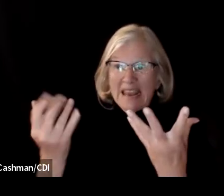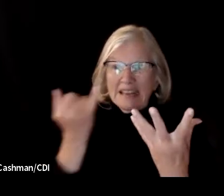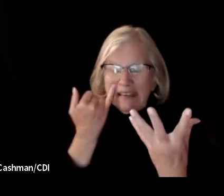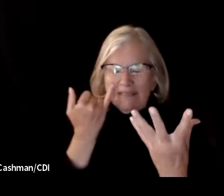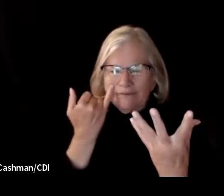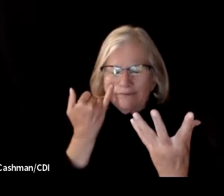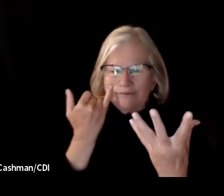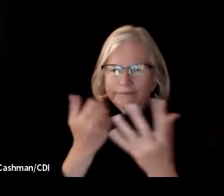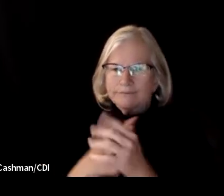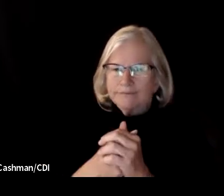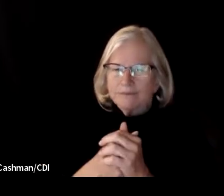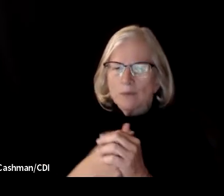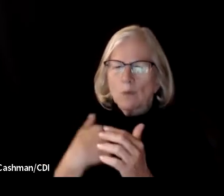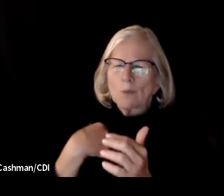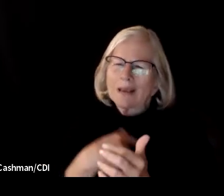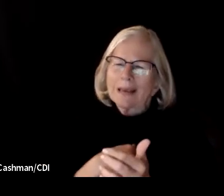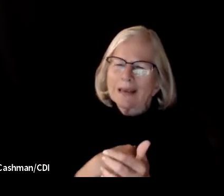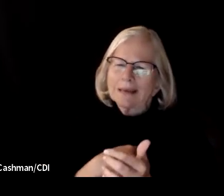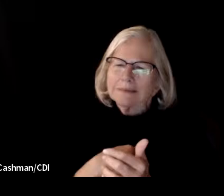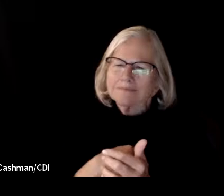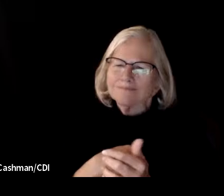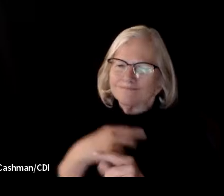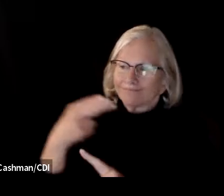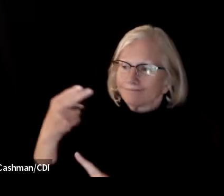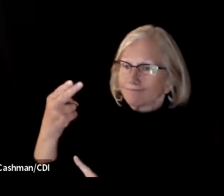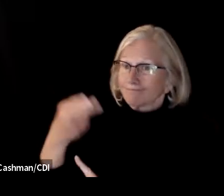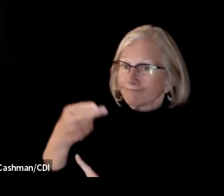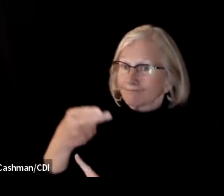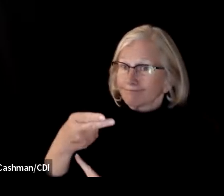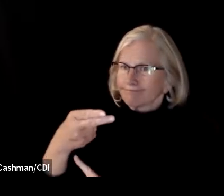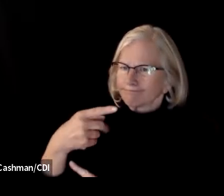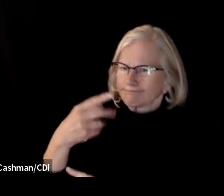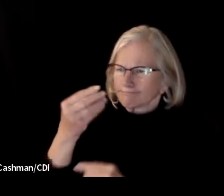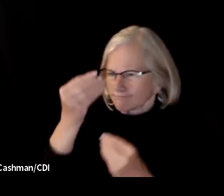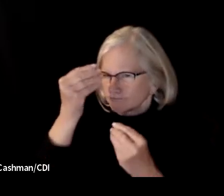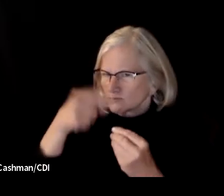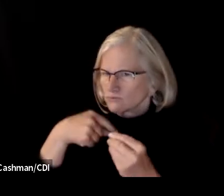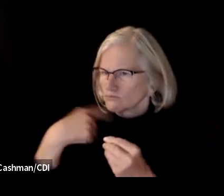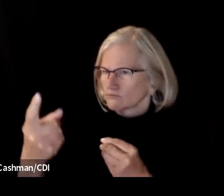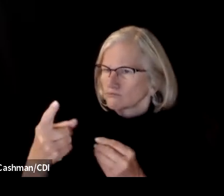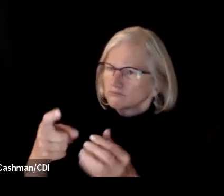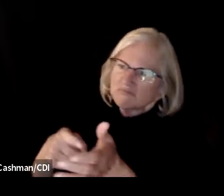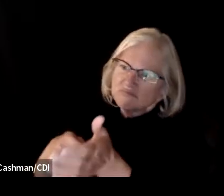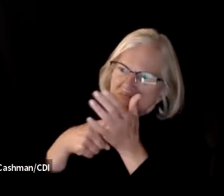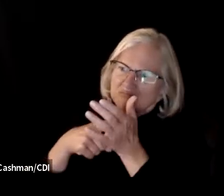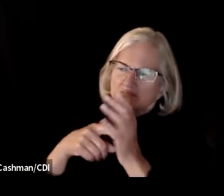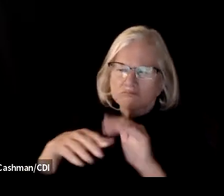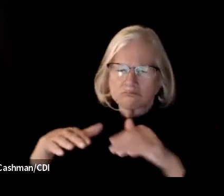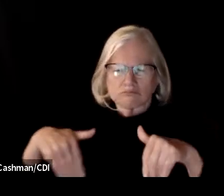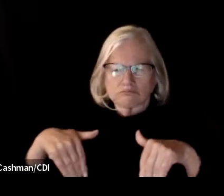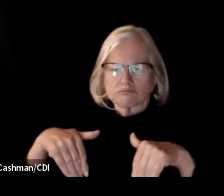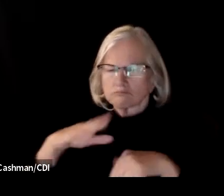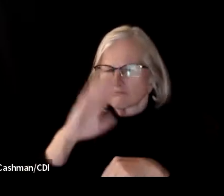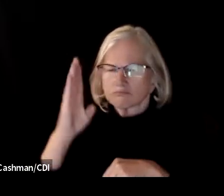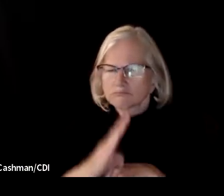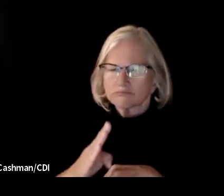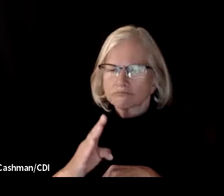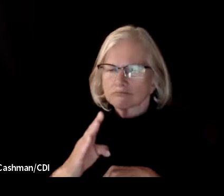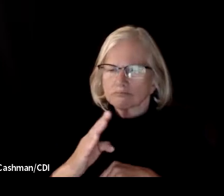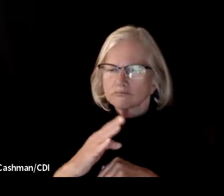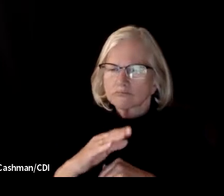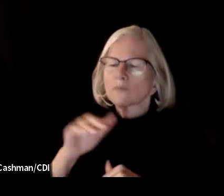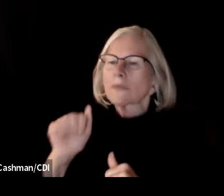have historically done. There have been other ways that we can be more targeted in our